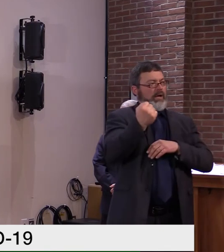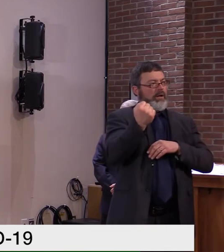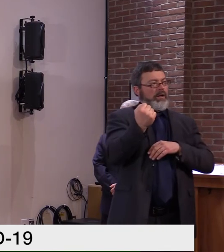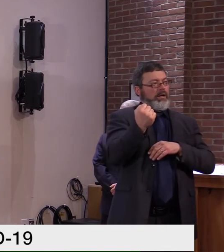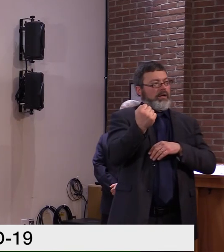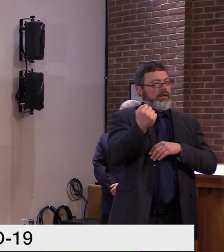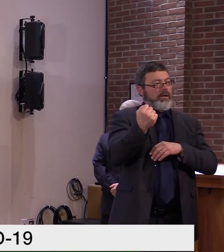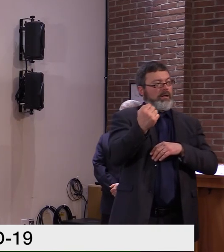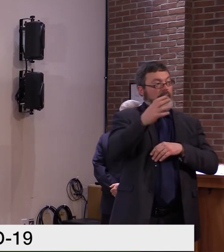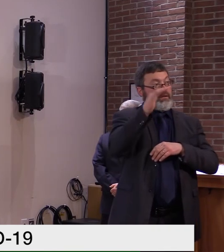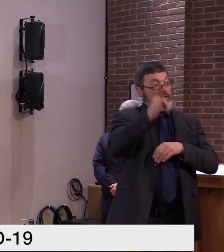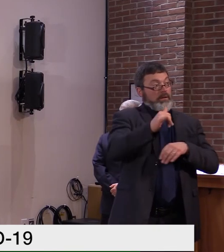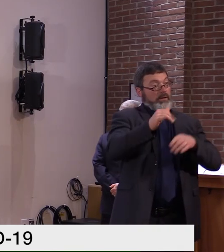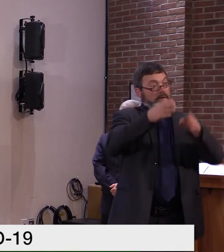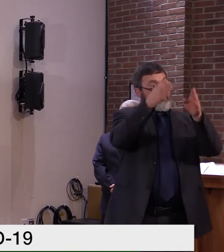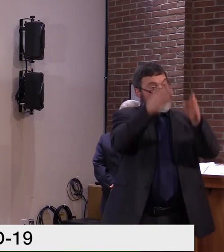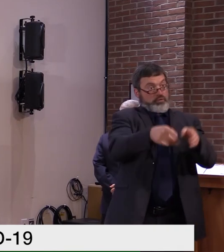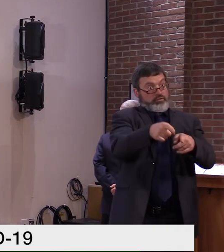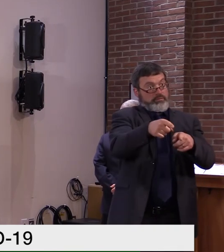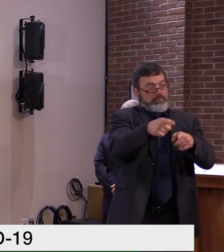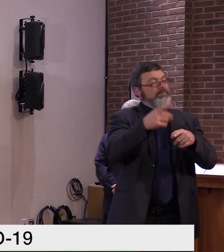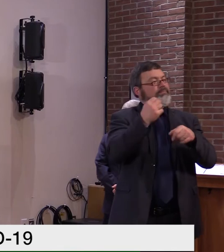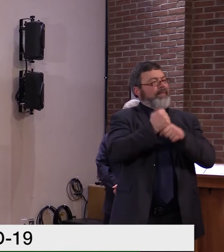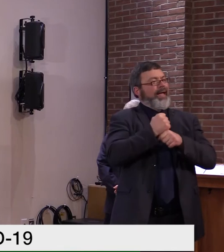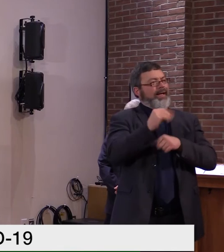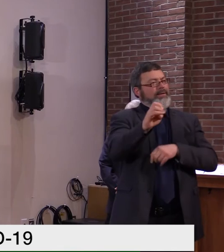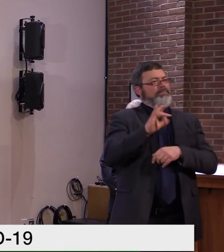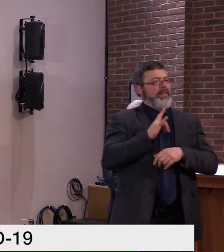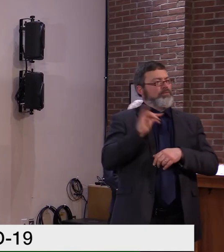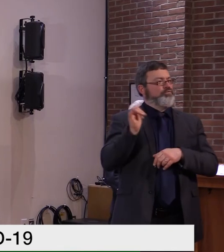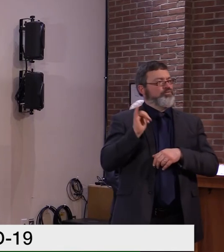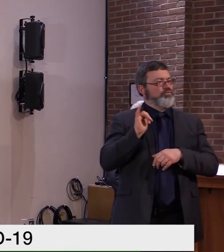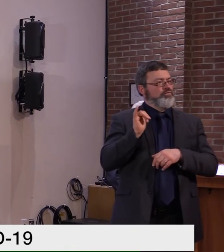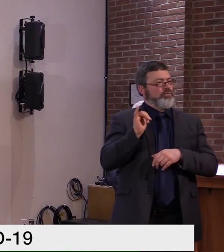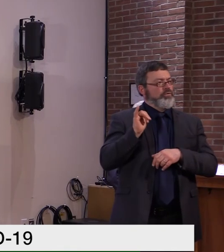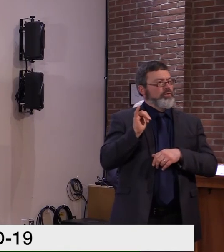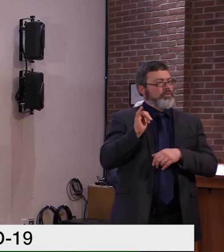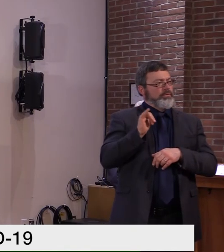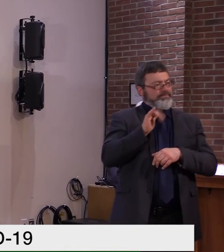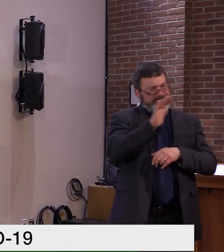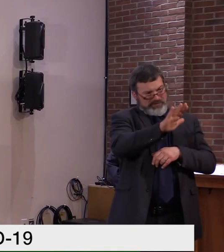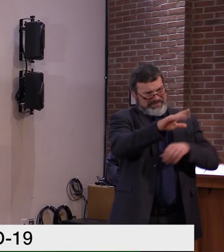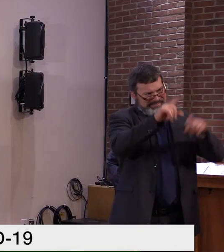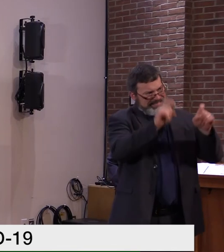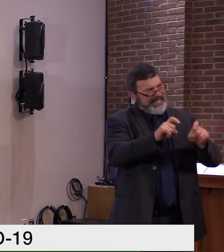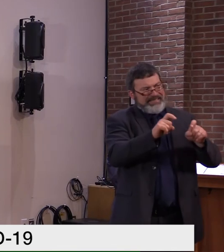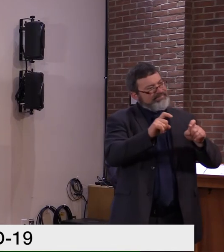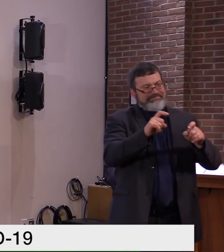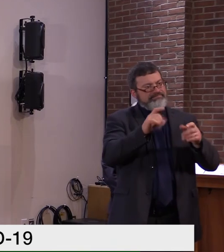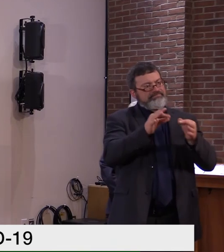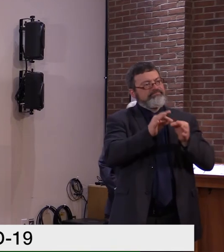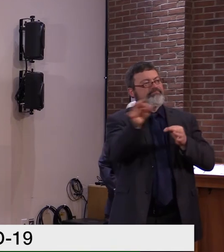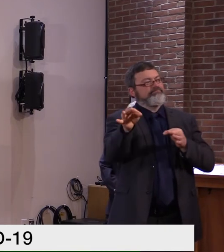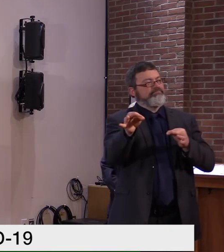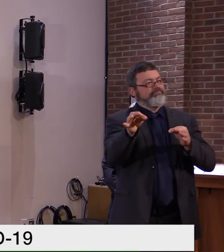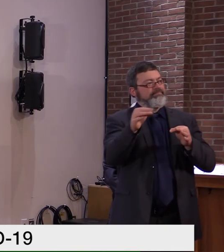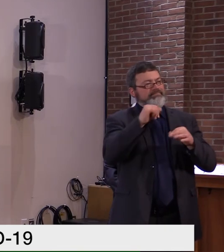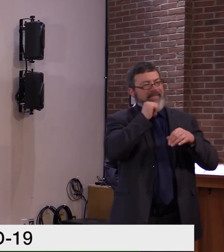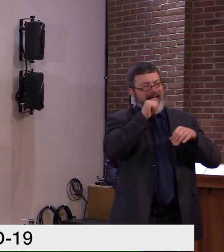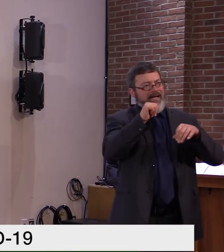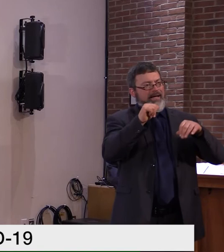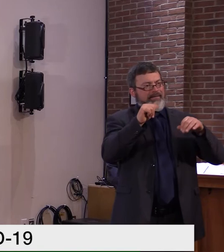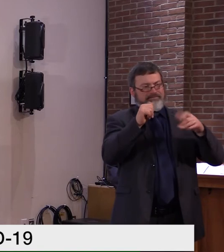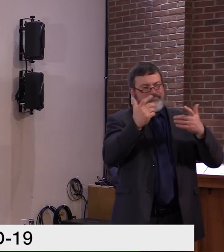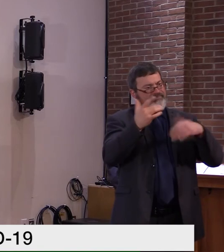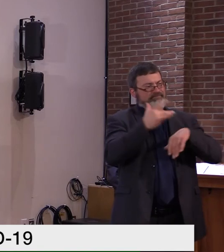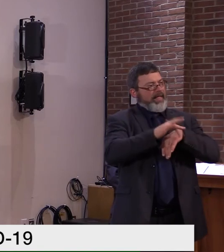email telling that their test from Friday had been destroyed or was no longer valid or good,